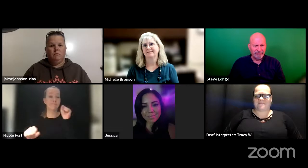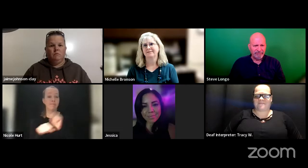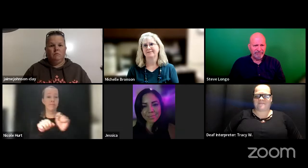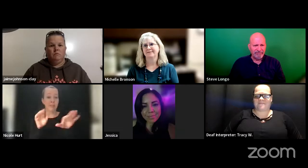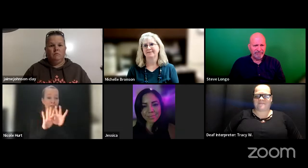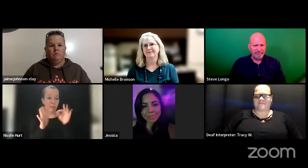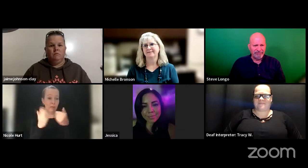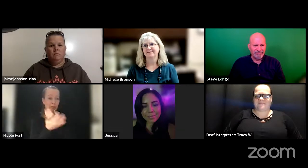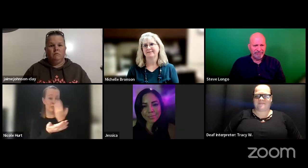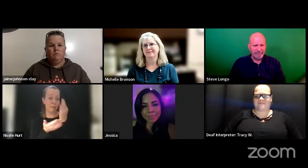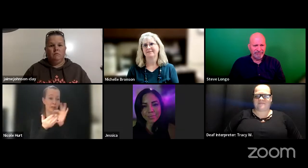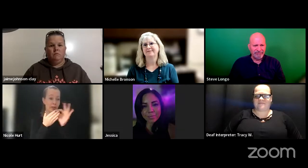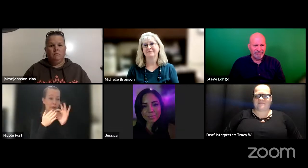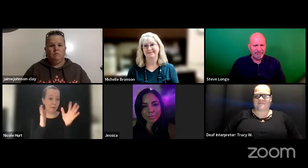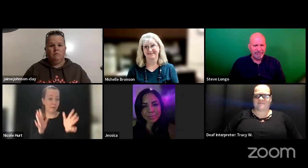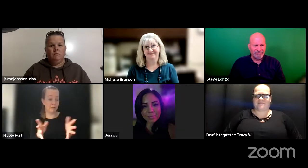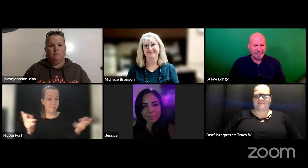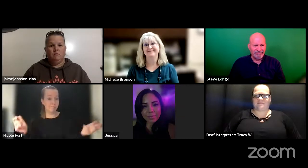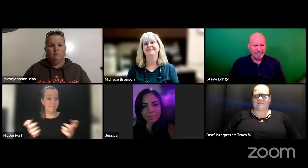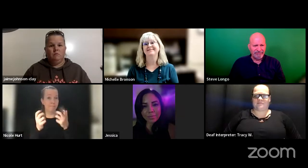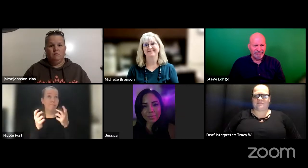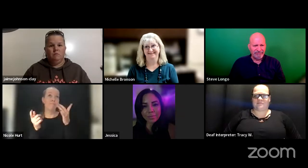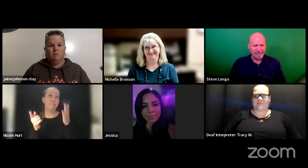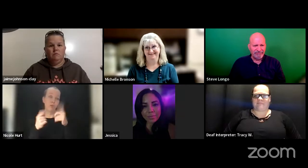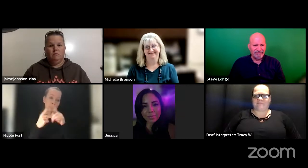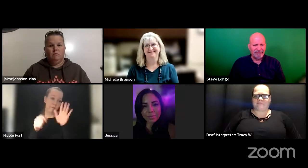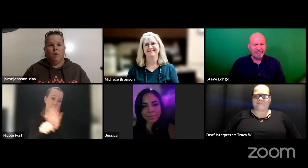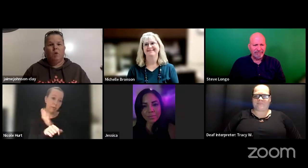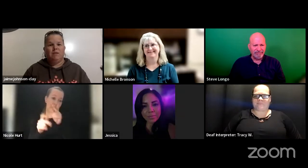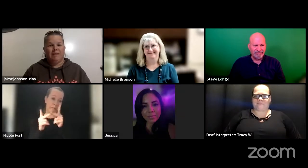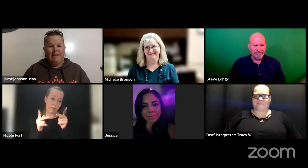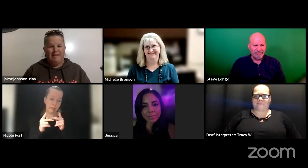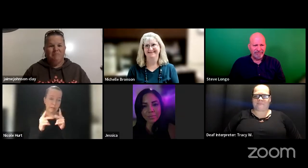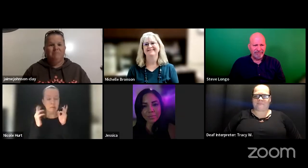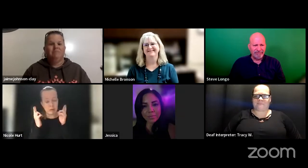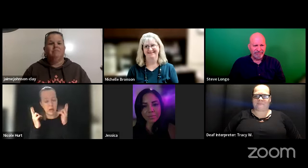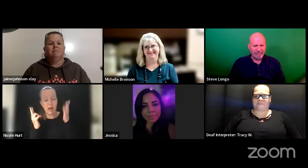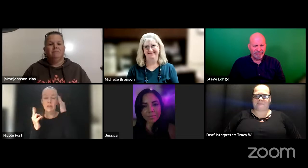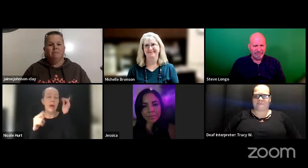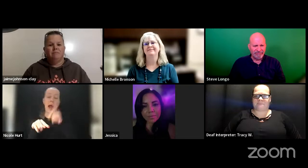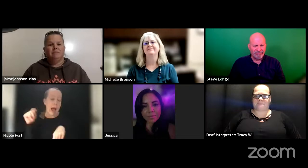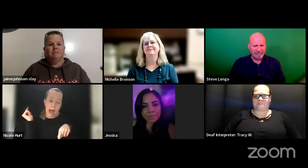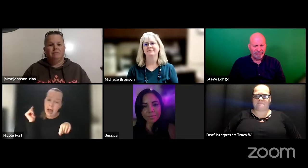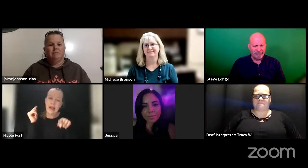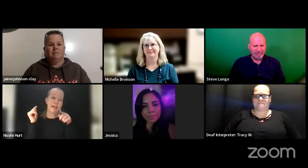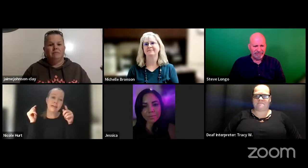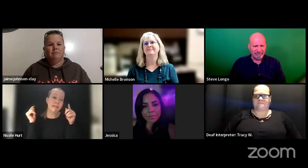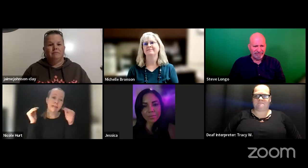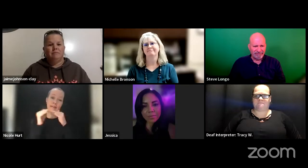with DHHSC, and I'm very excited to hear that we have